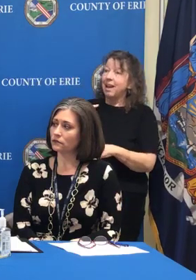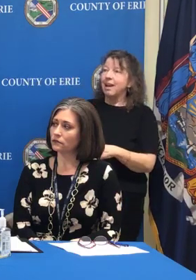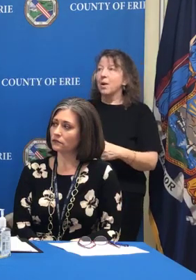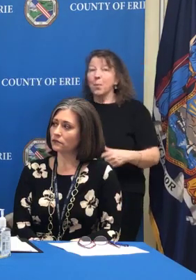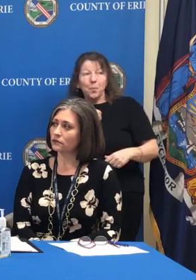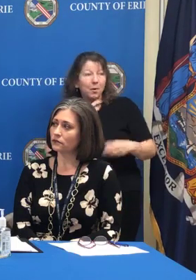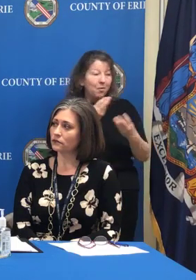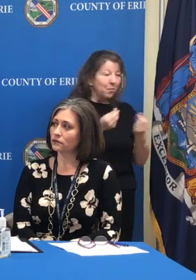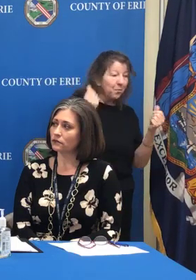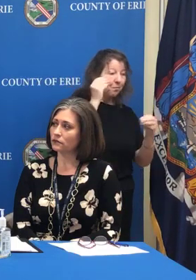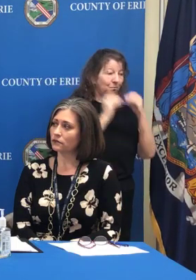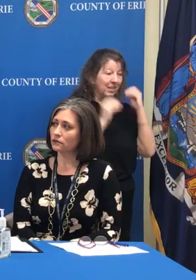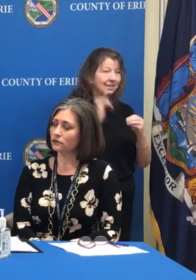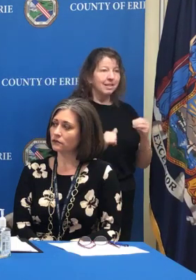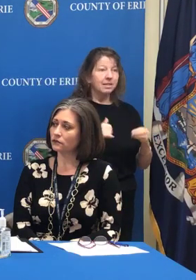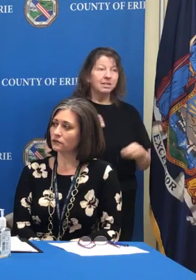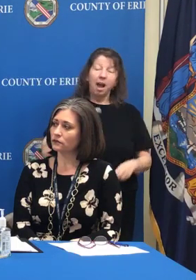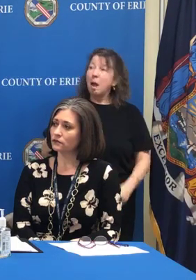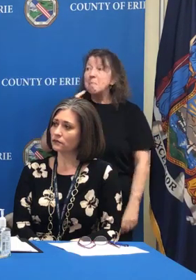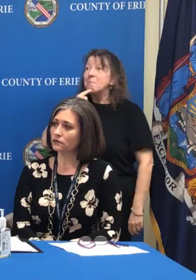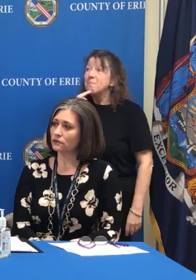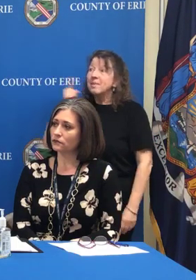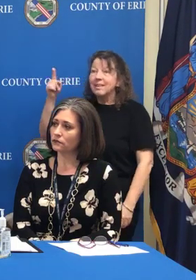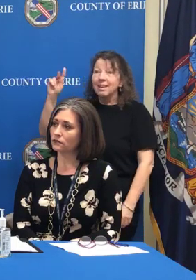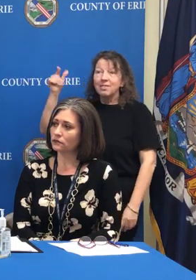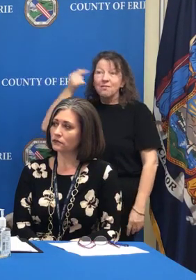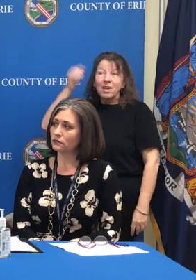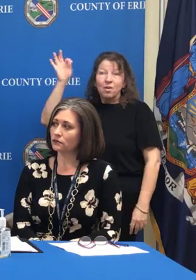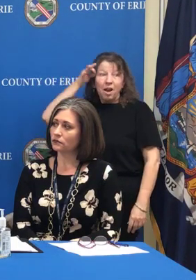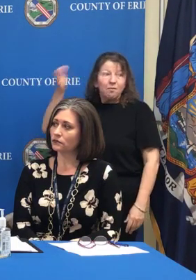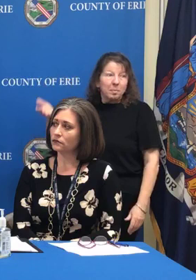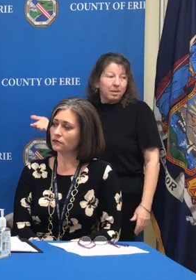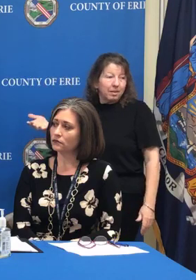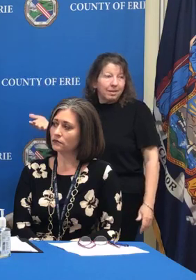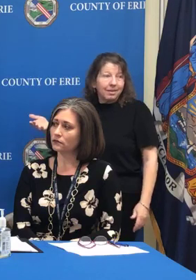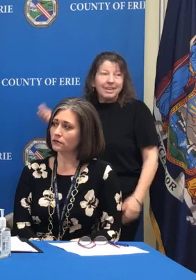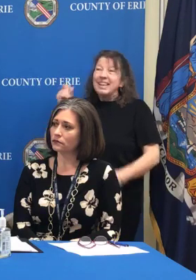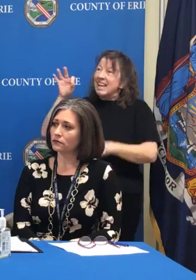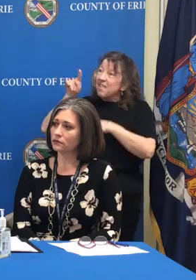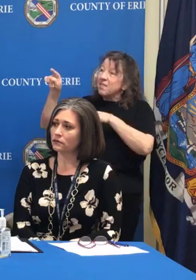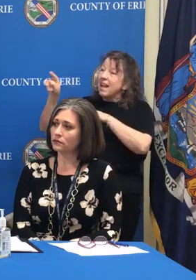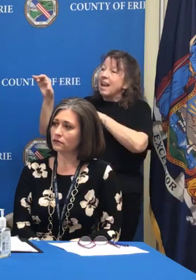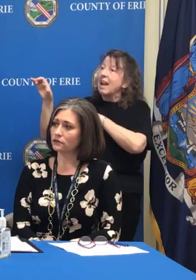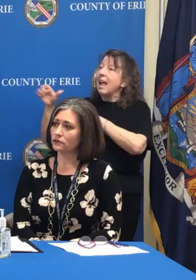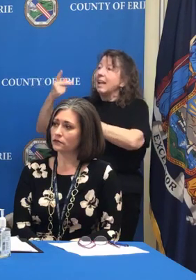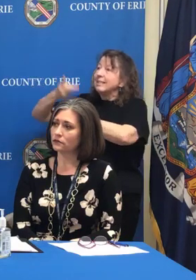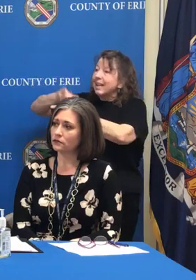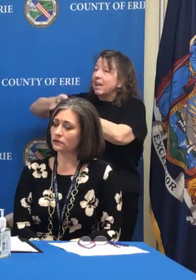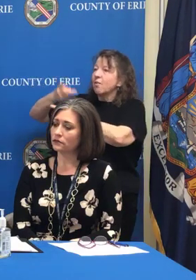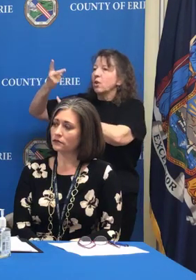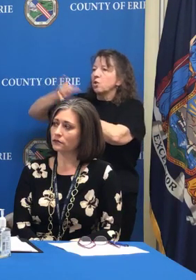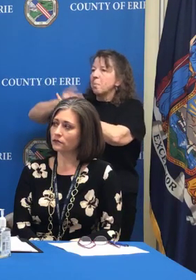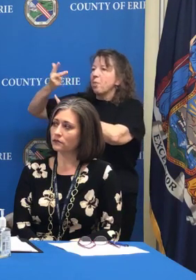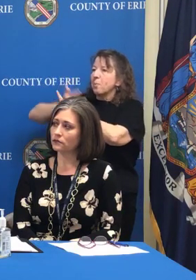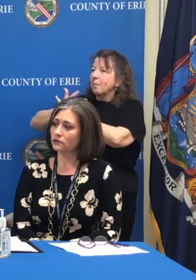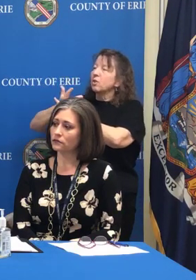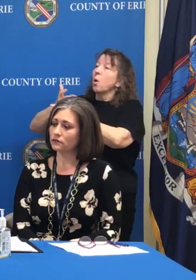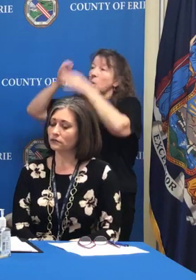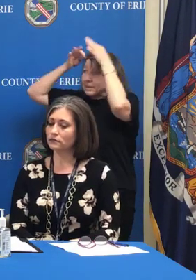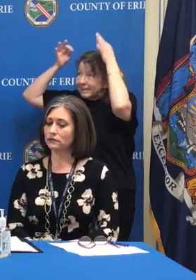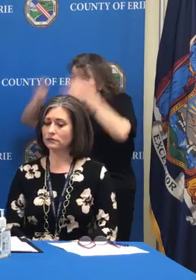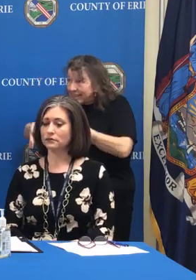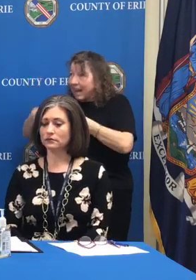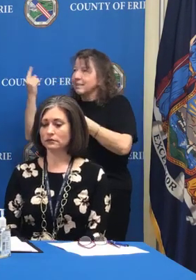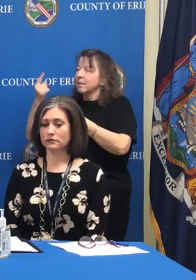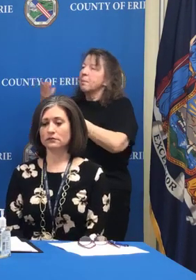other people. I don't think we'd be in the position we are today if the federal government had acted differently 2-3 months ago, but they didn't. We